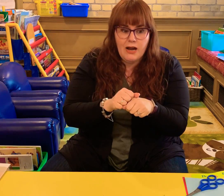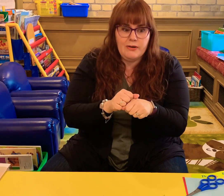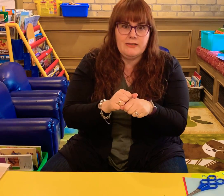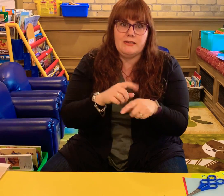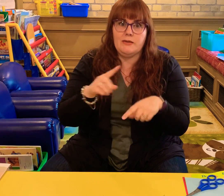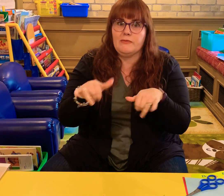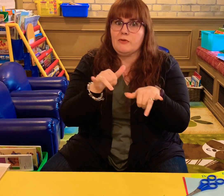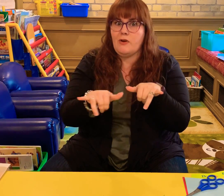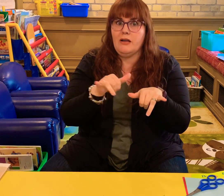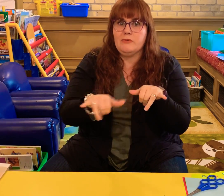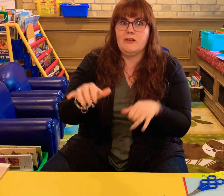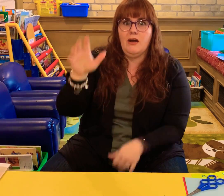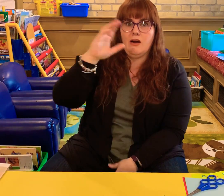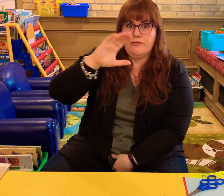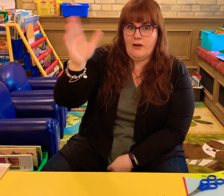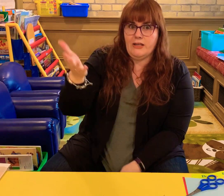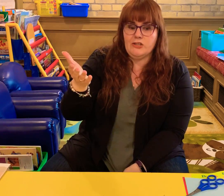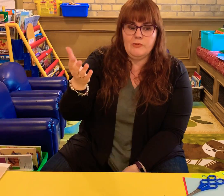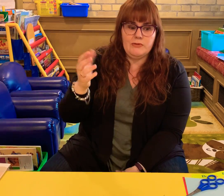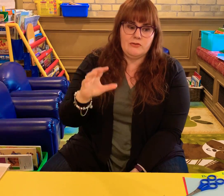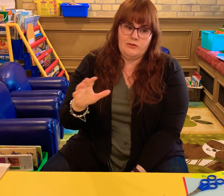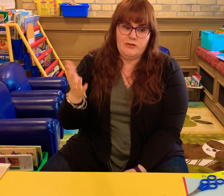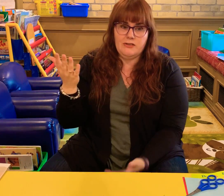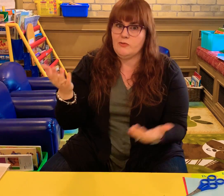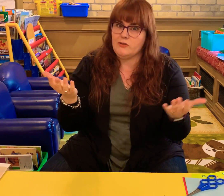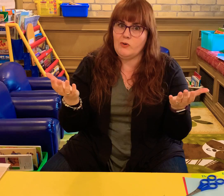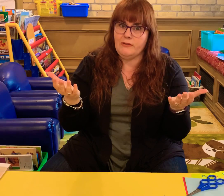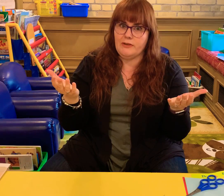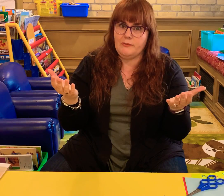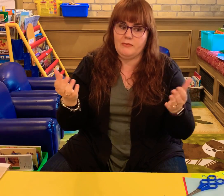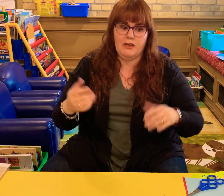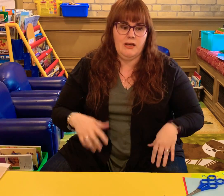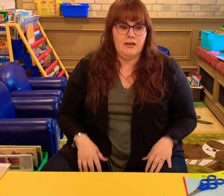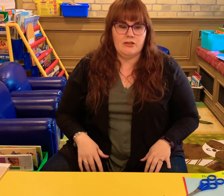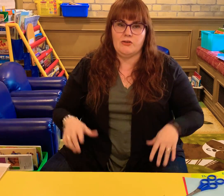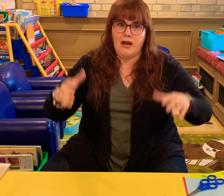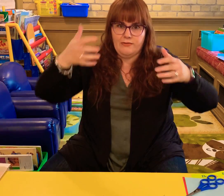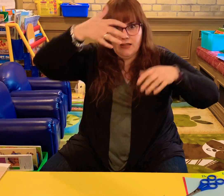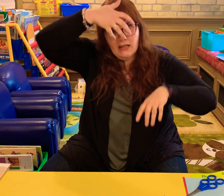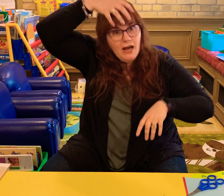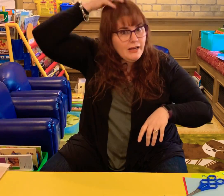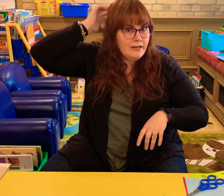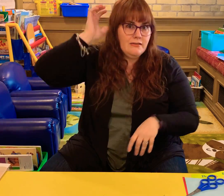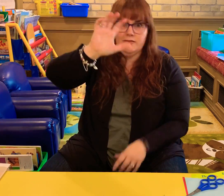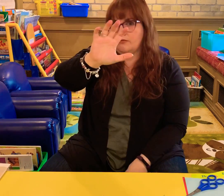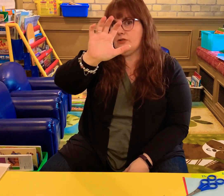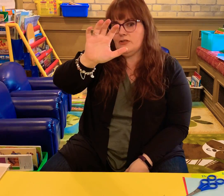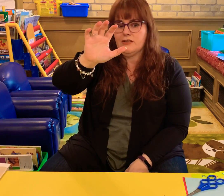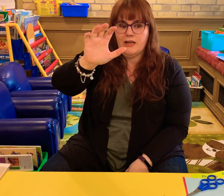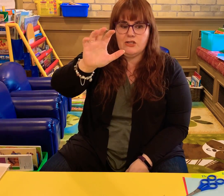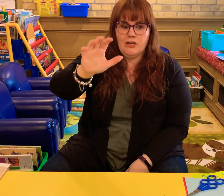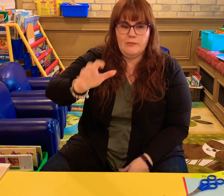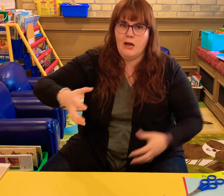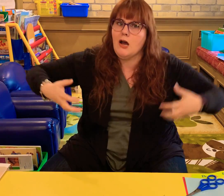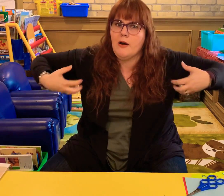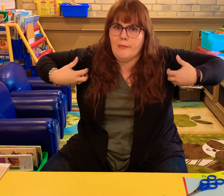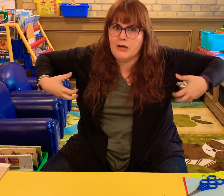I said some of the rhymes are for handshapes so this one's one of them because you have lion which is this hand shape monkey